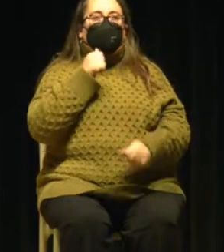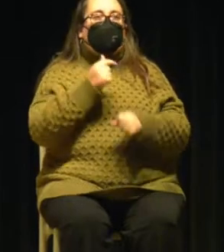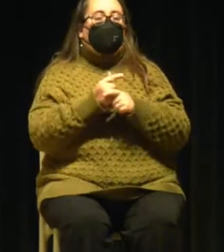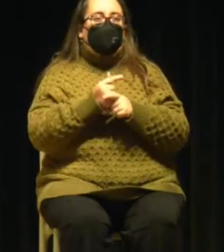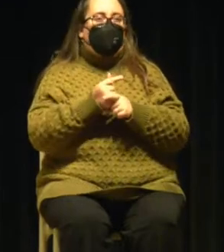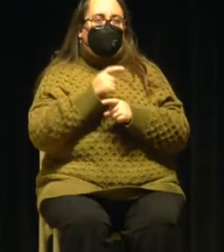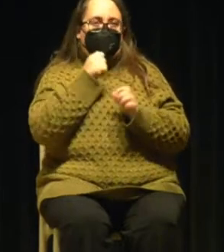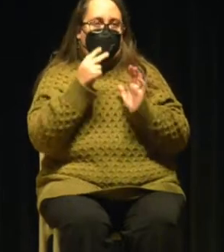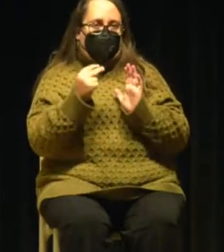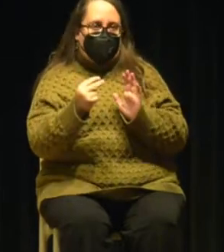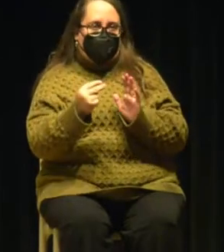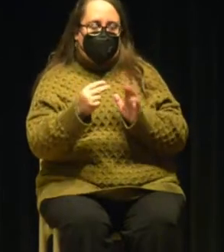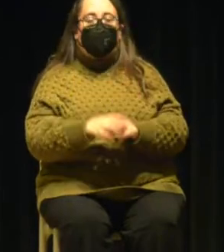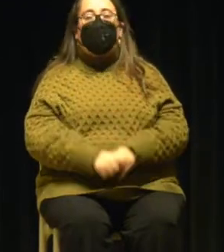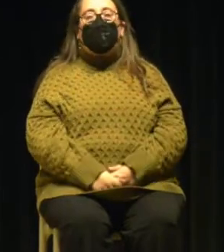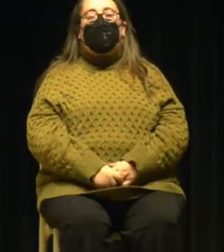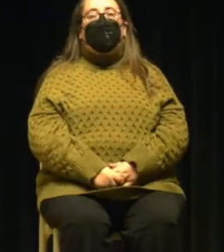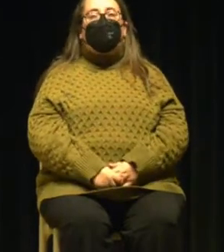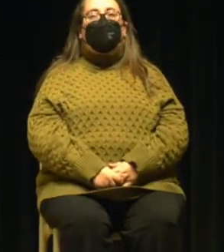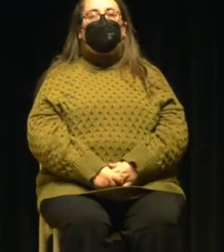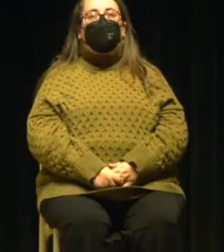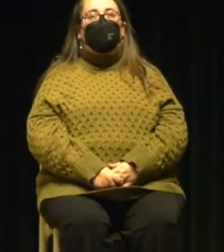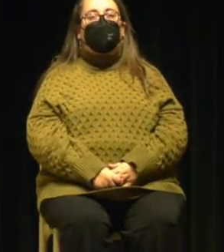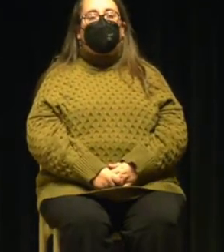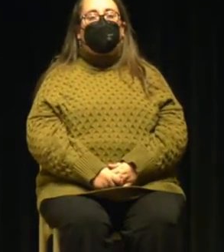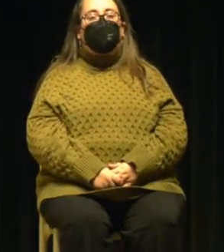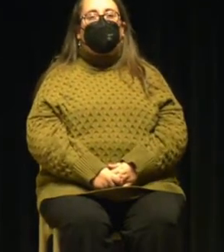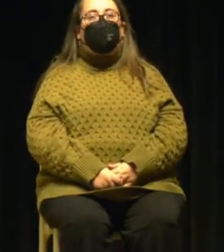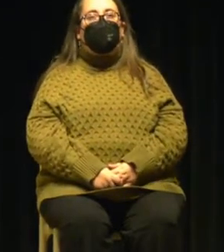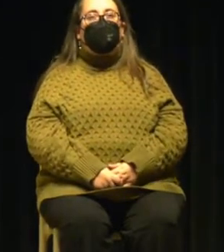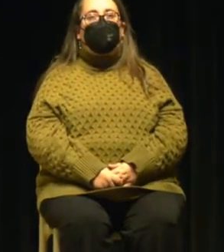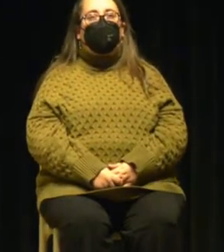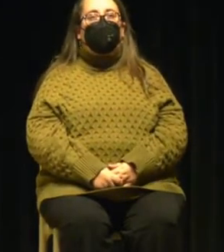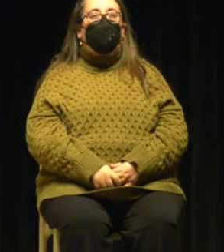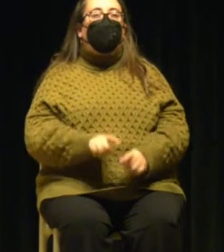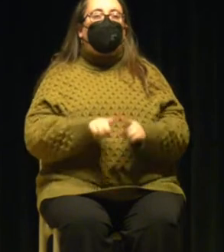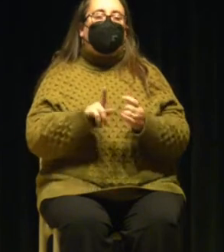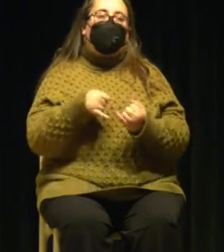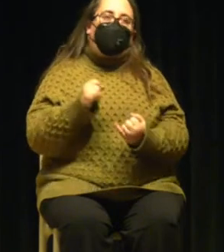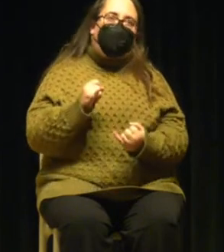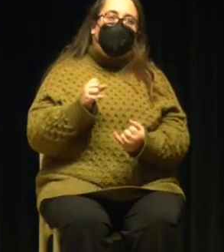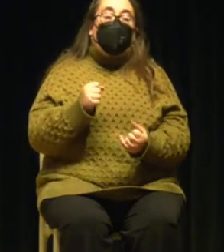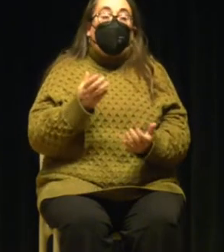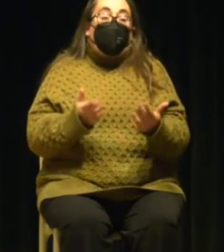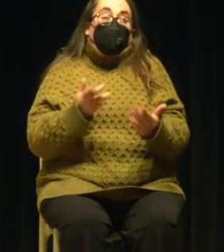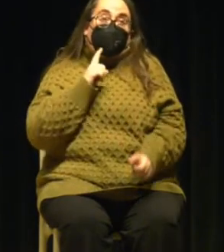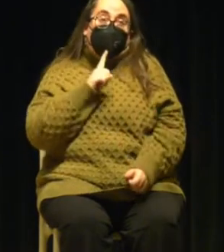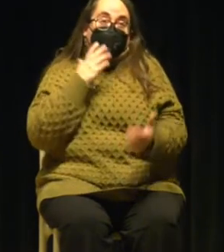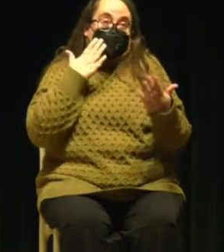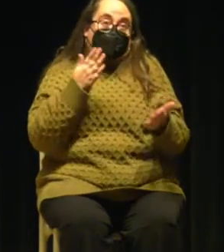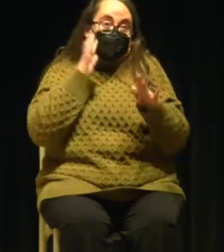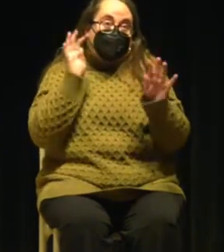day does not read. And she's like, you know, and but she has always been slender, so maybe there's something to the theory.